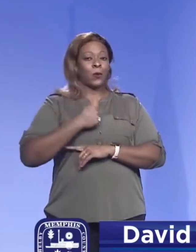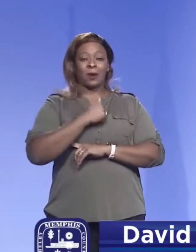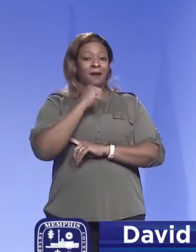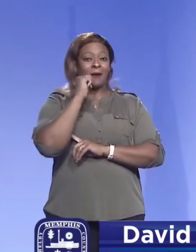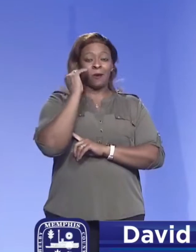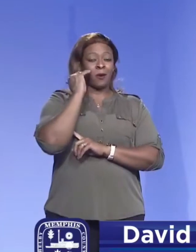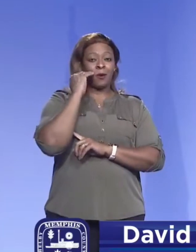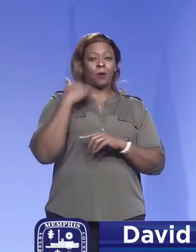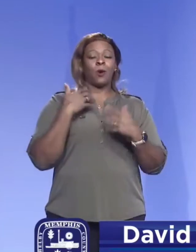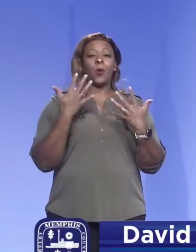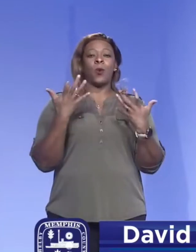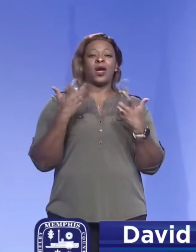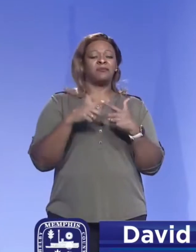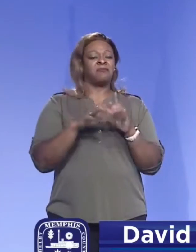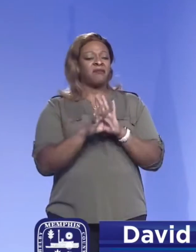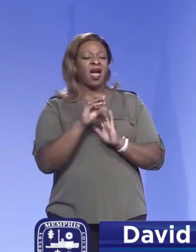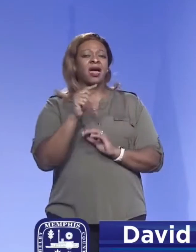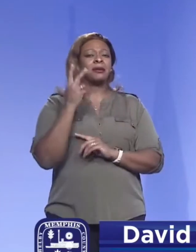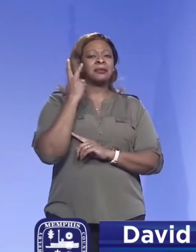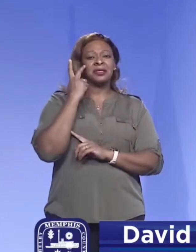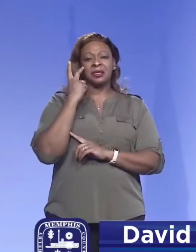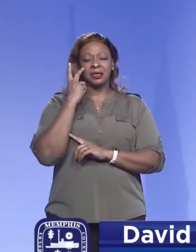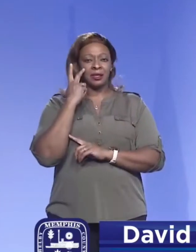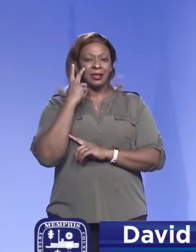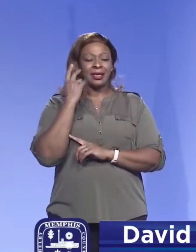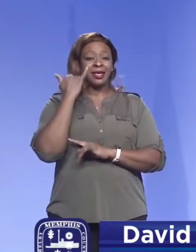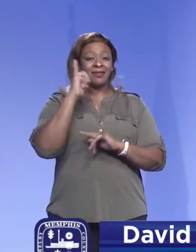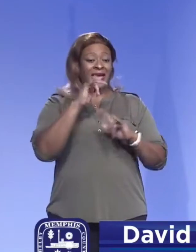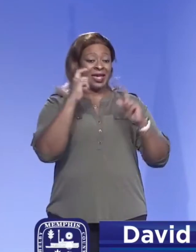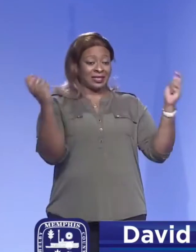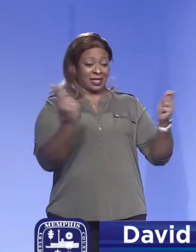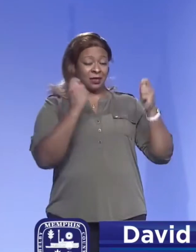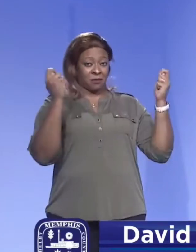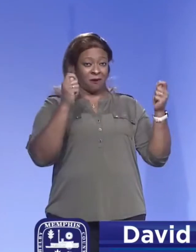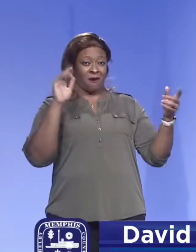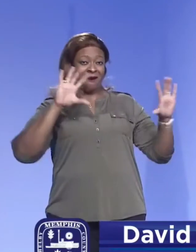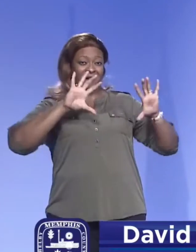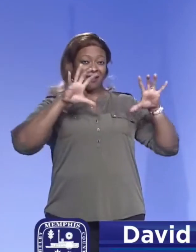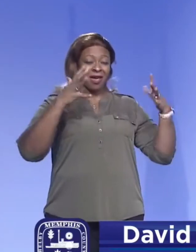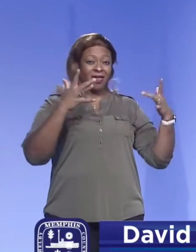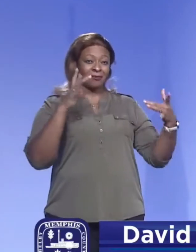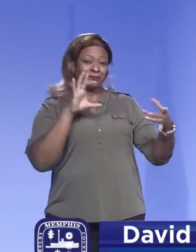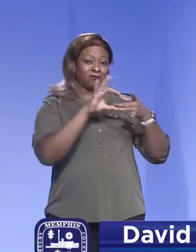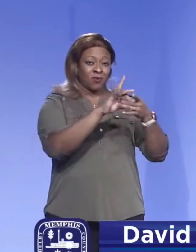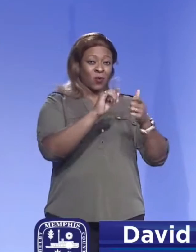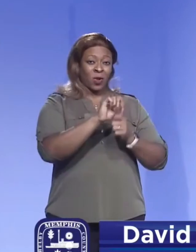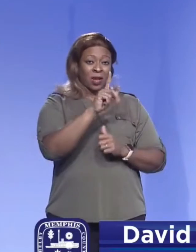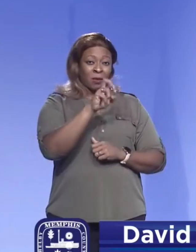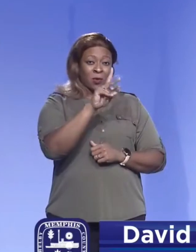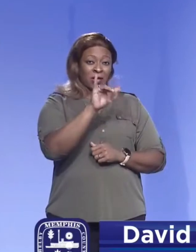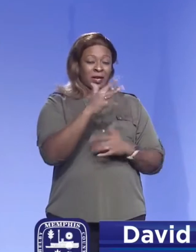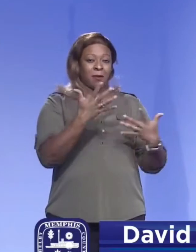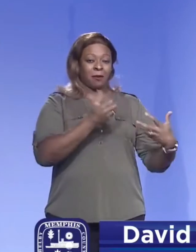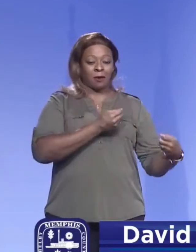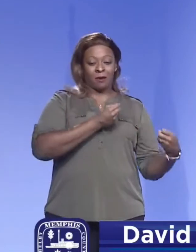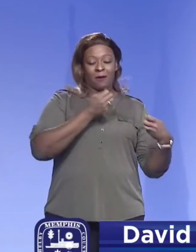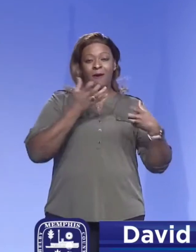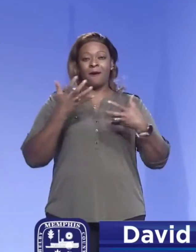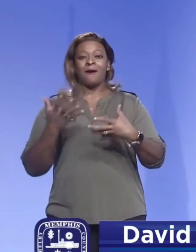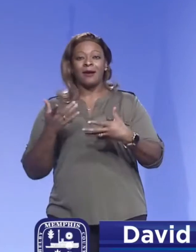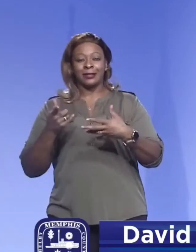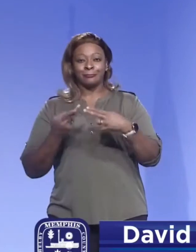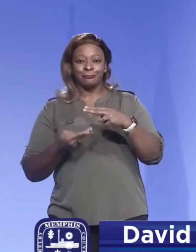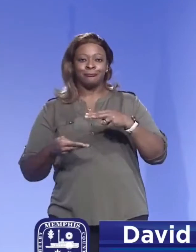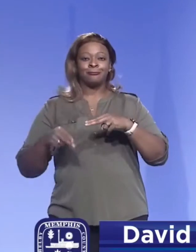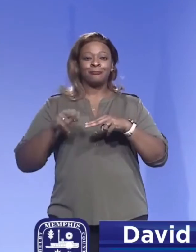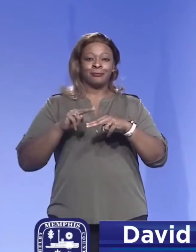but we wanted to find out whether the celebrations and gatherings associated with Labor Day might add energy to the